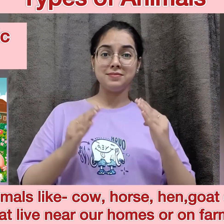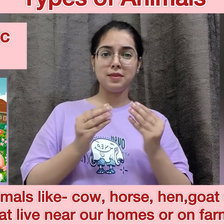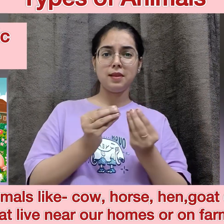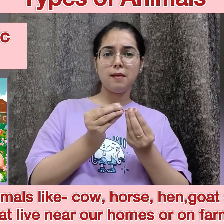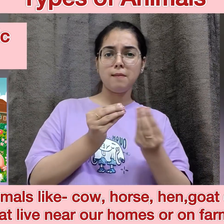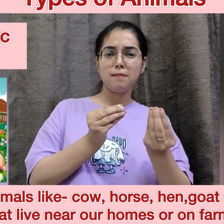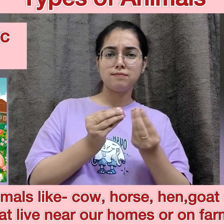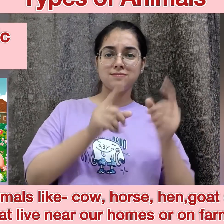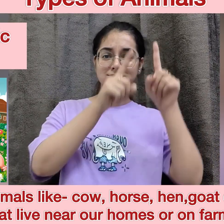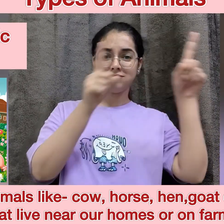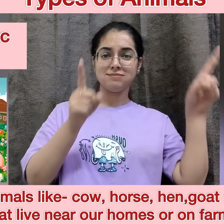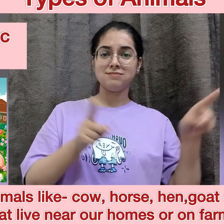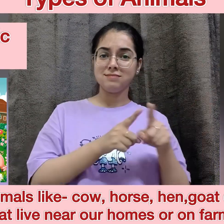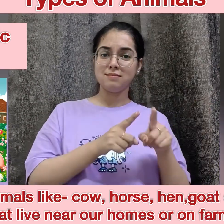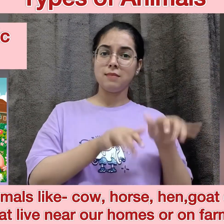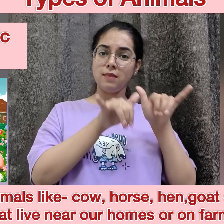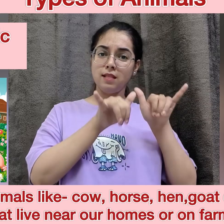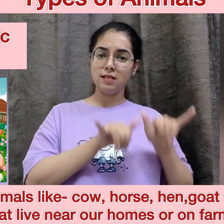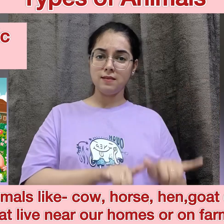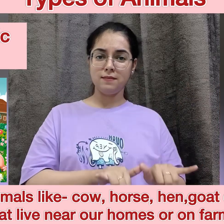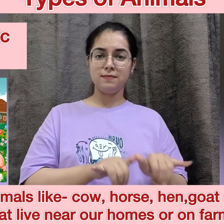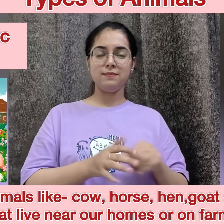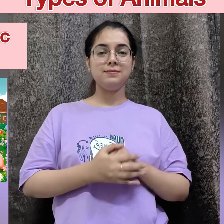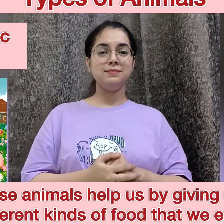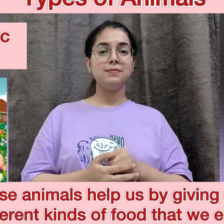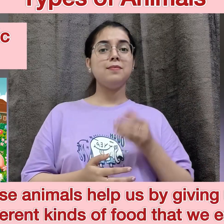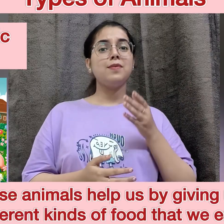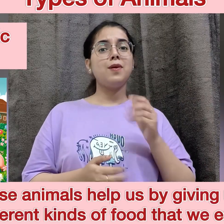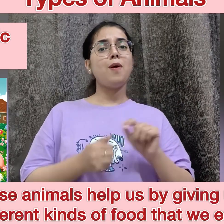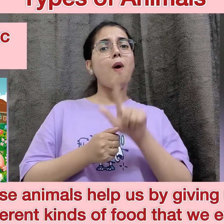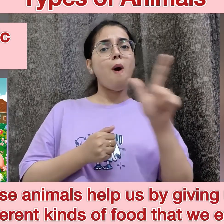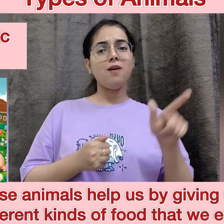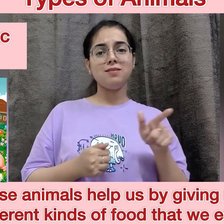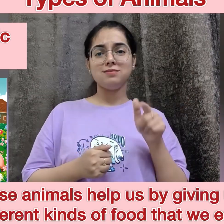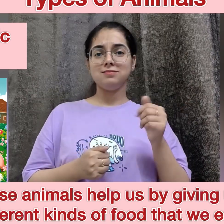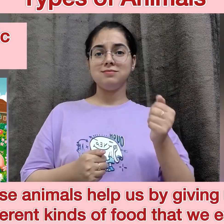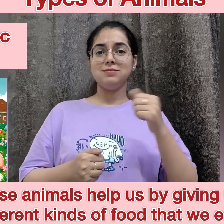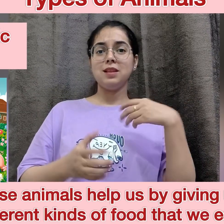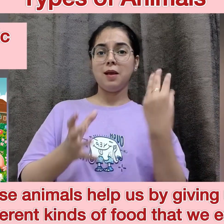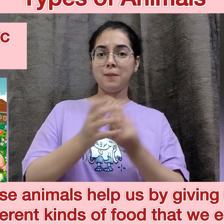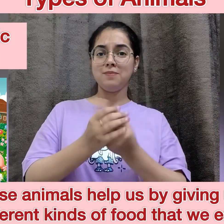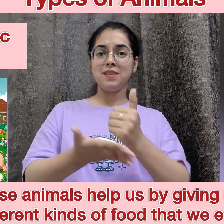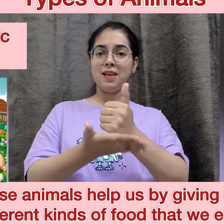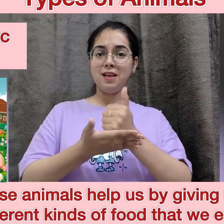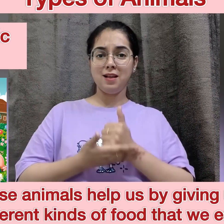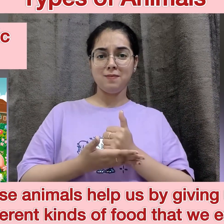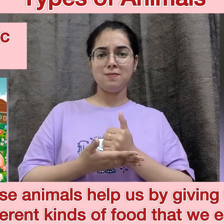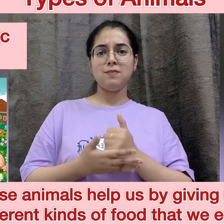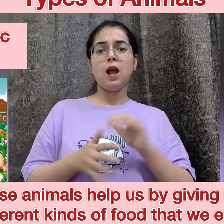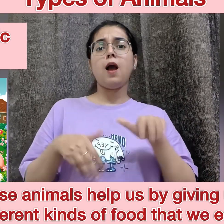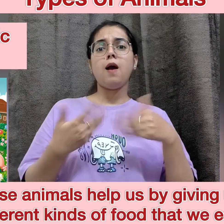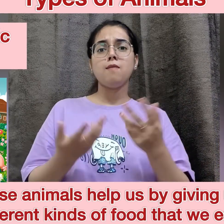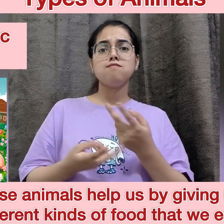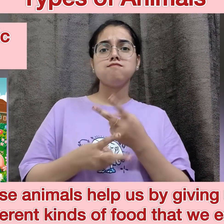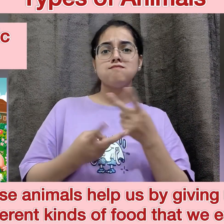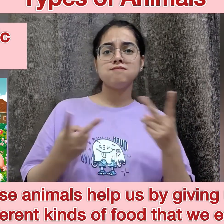are those that live near our homes or on farms. These animals help us by giving